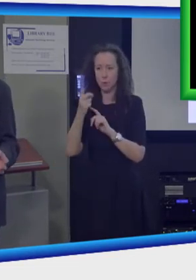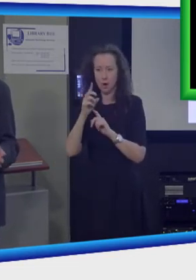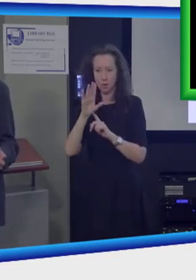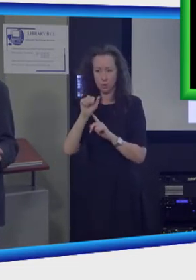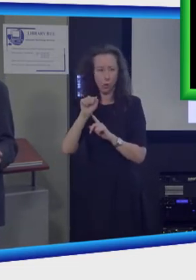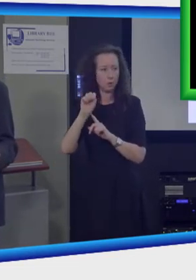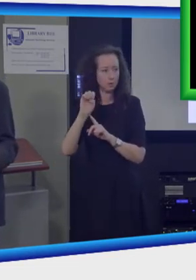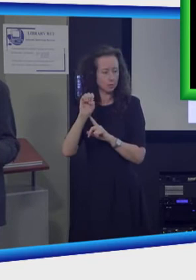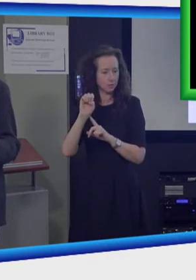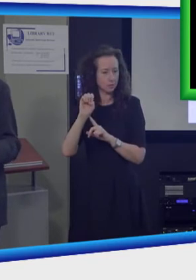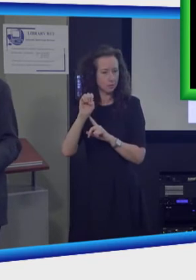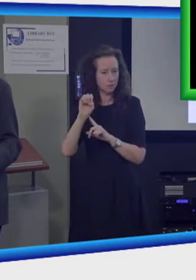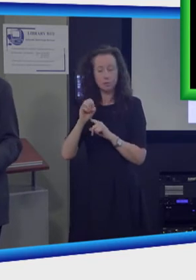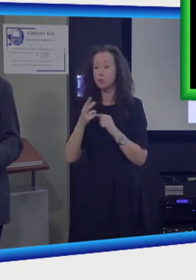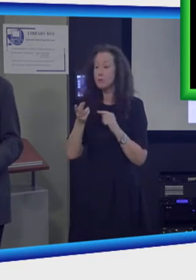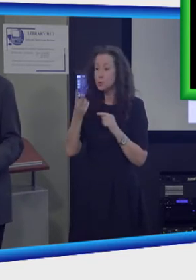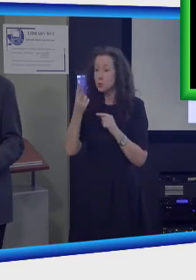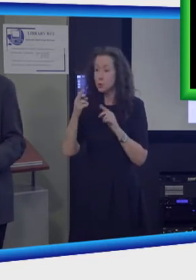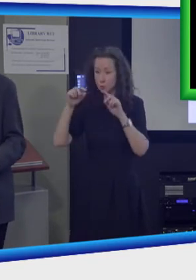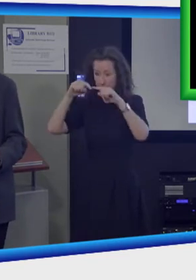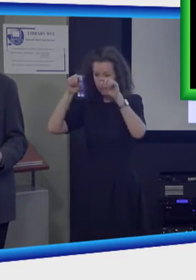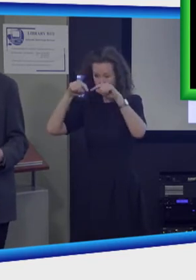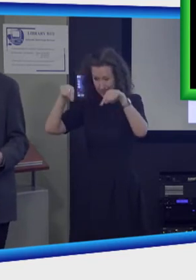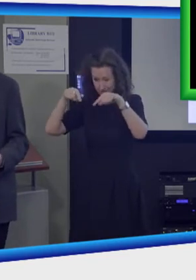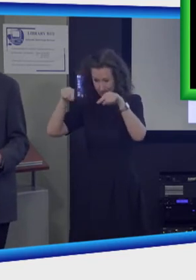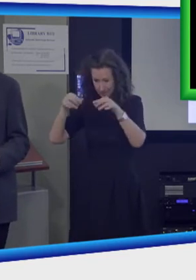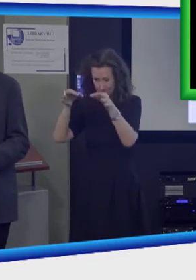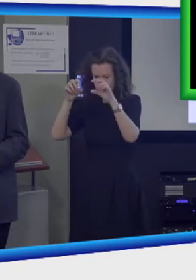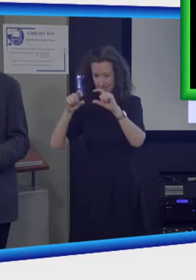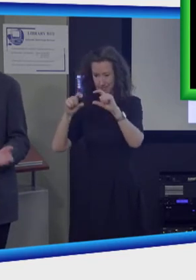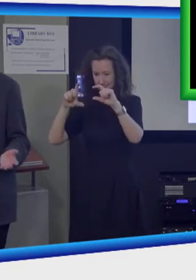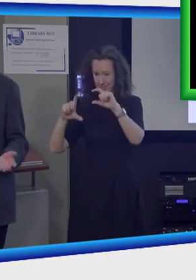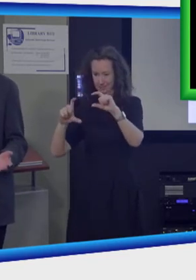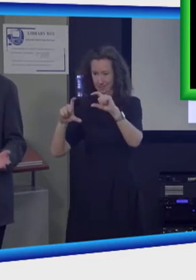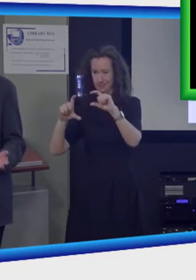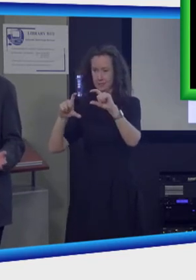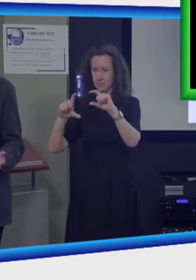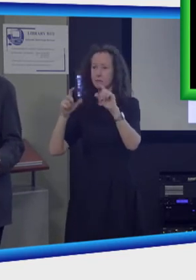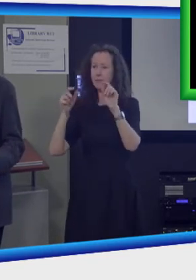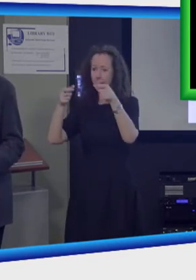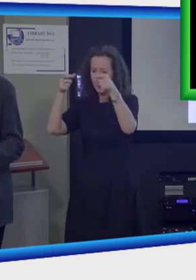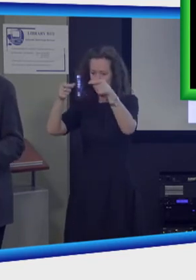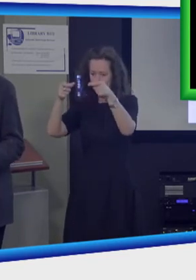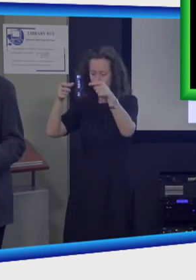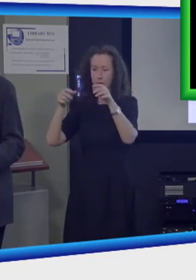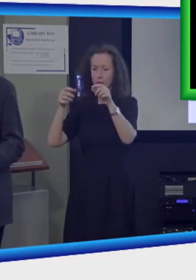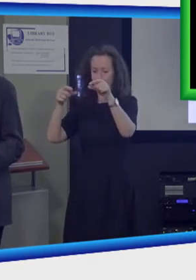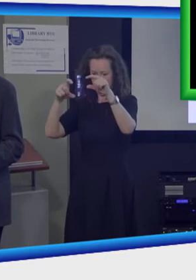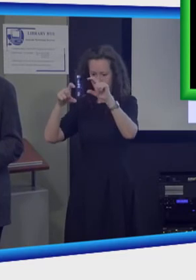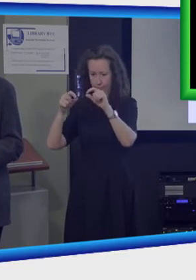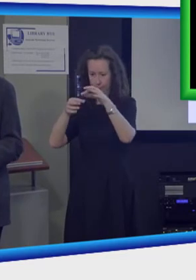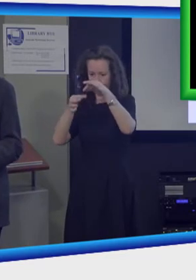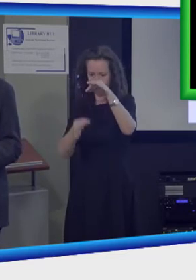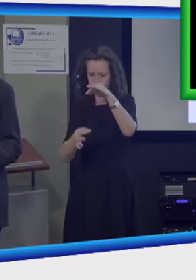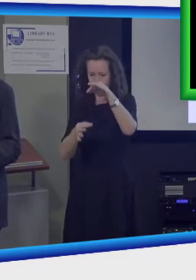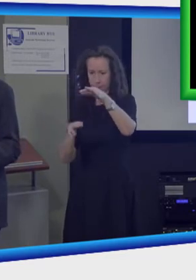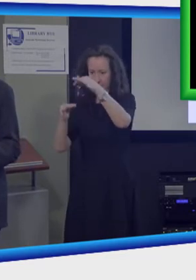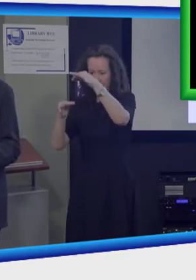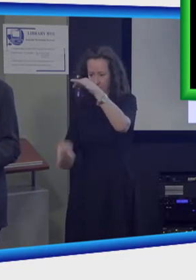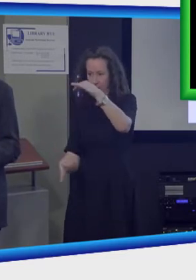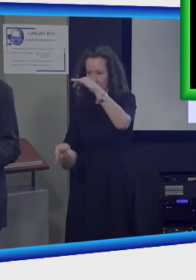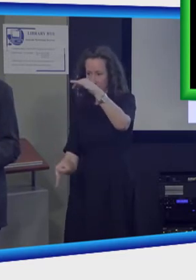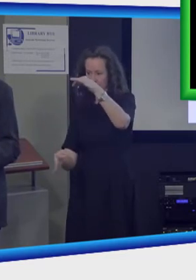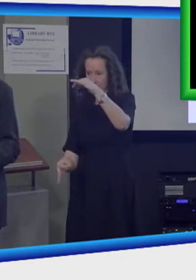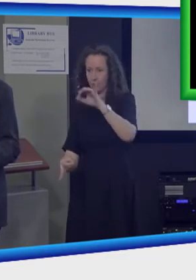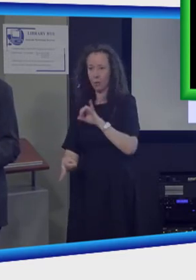stretches further than the other, it's got to be because one spring is longer. Everything else is the same. So this is an example for a member